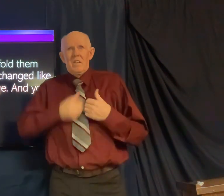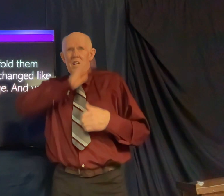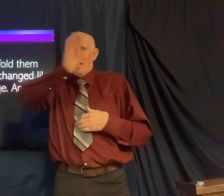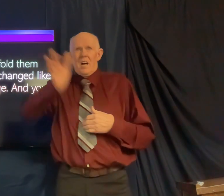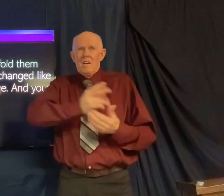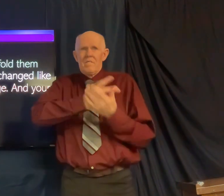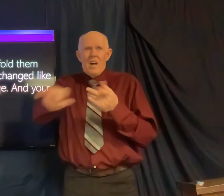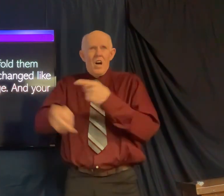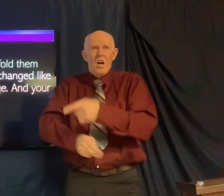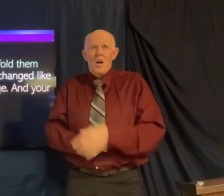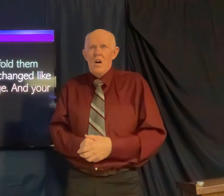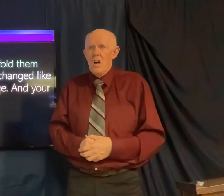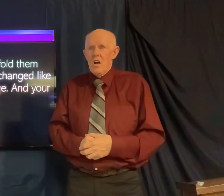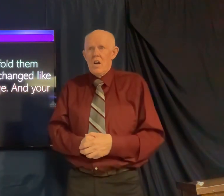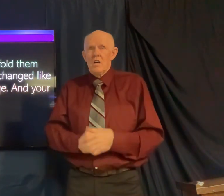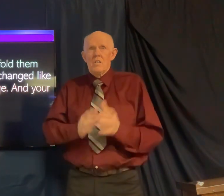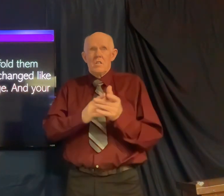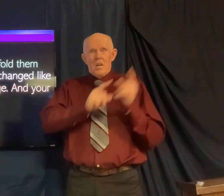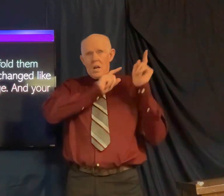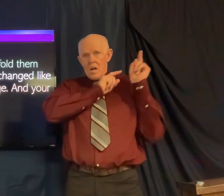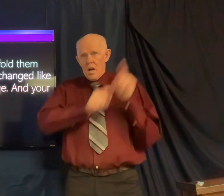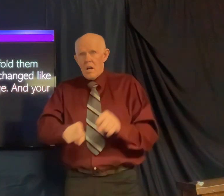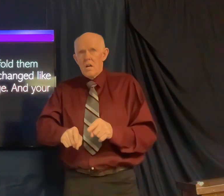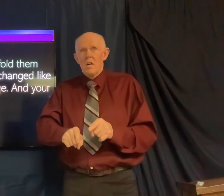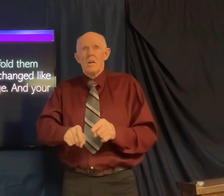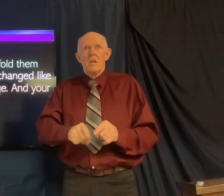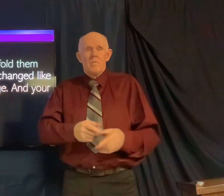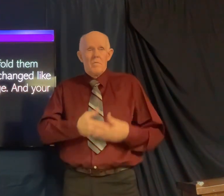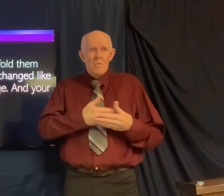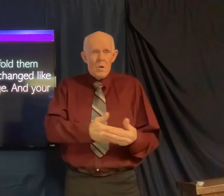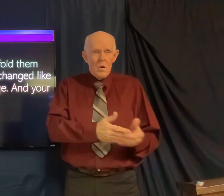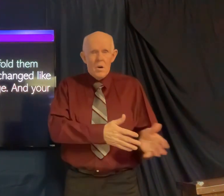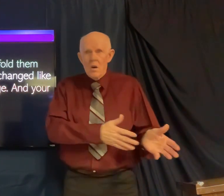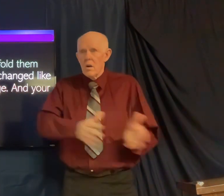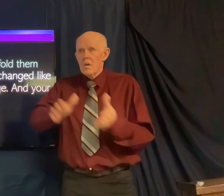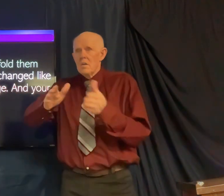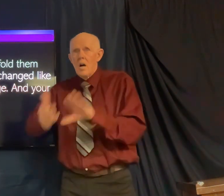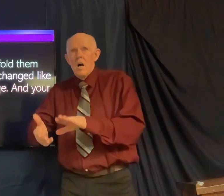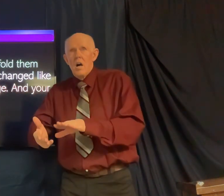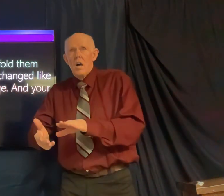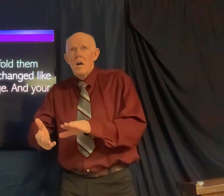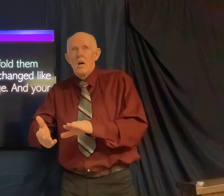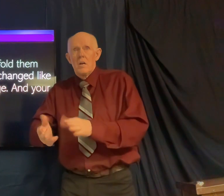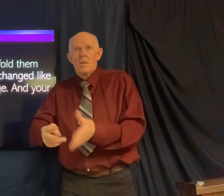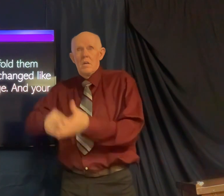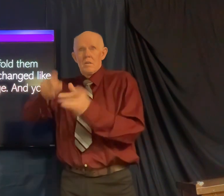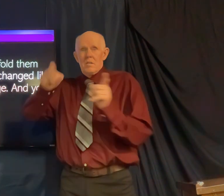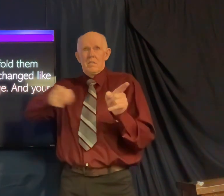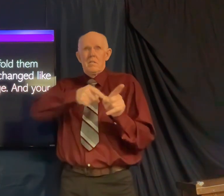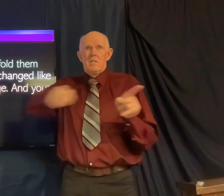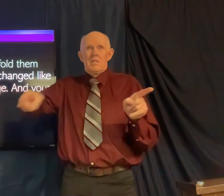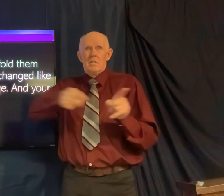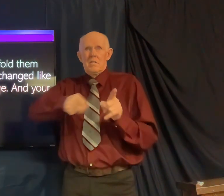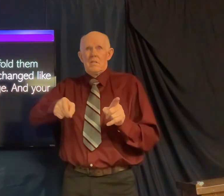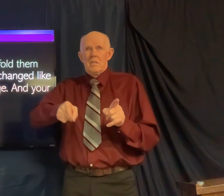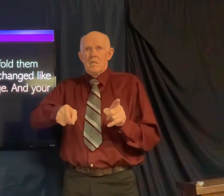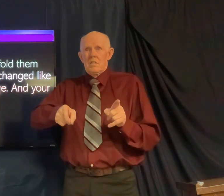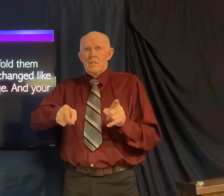Your life will never end, never fail. He came, he was born, he died.